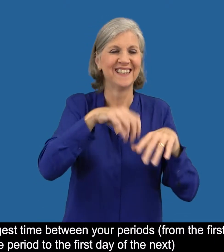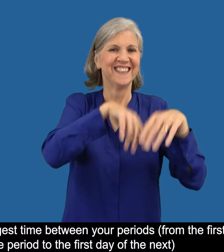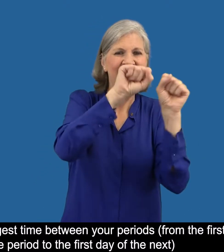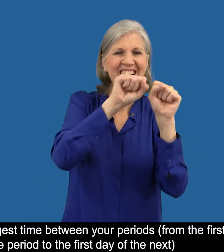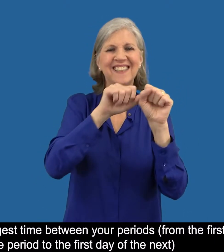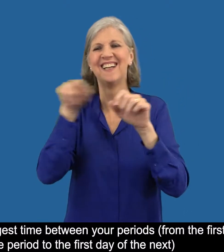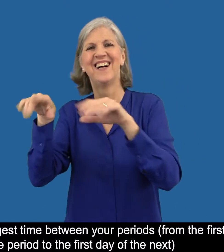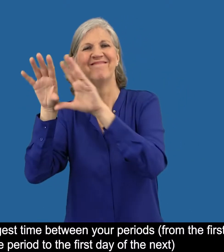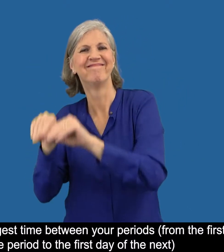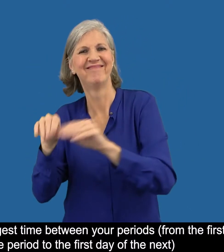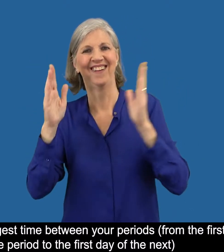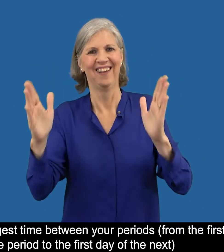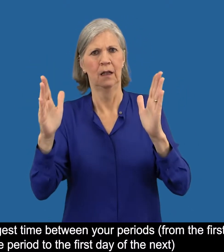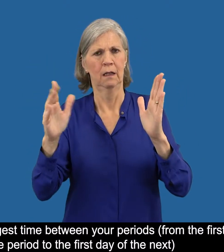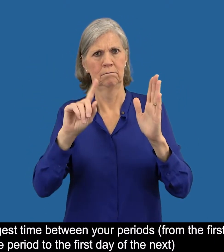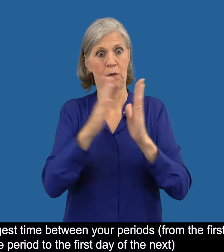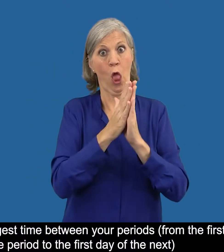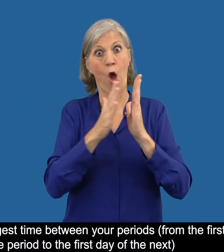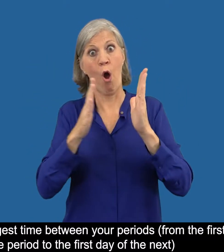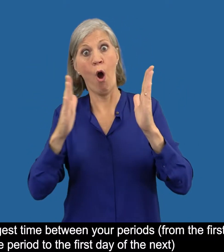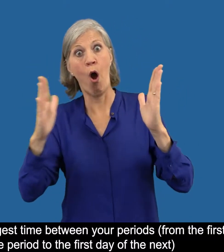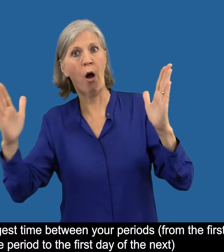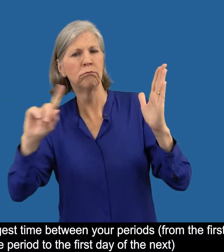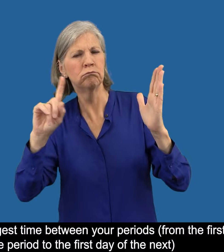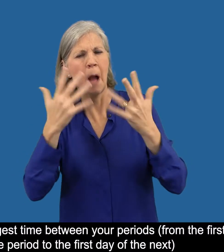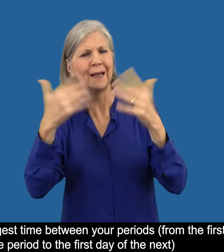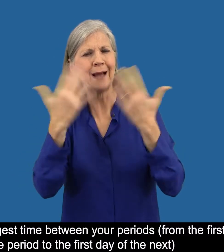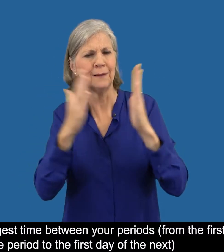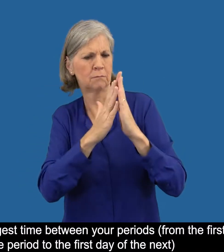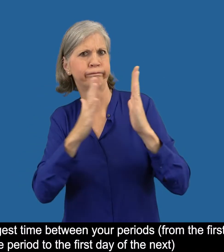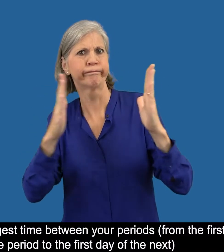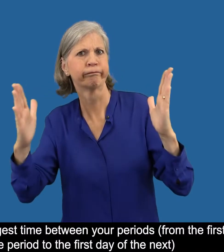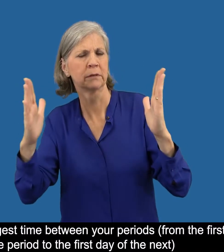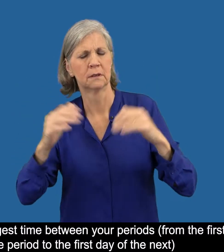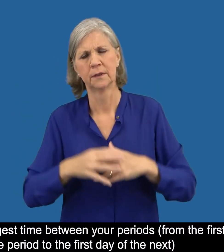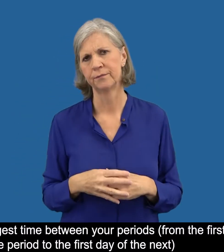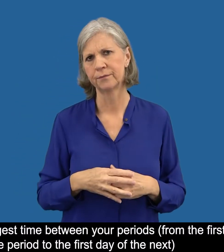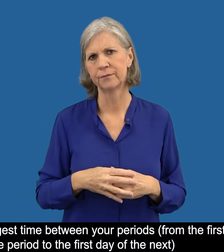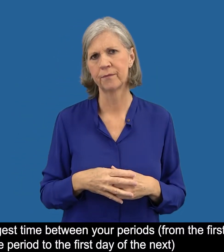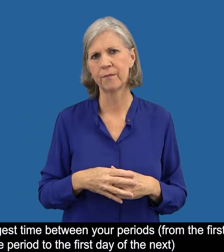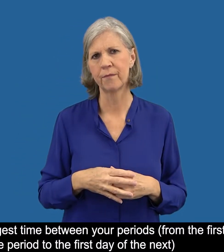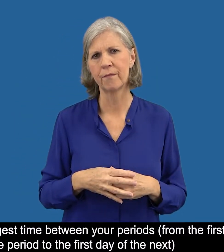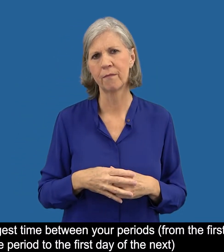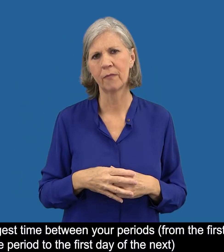What was the longest time between your periods, from the first day of one period to the first day of the next?